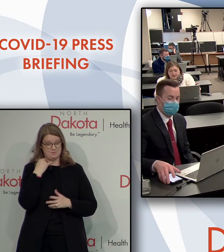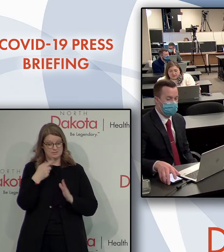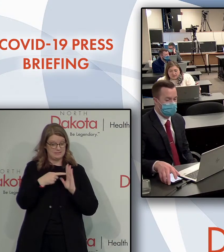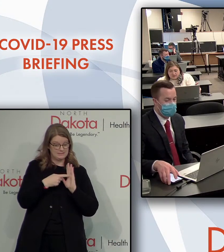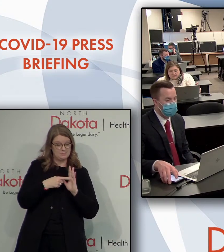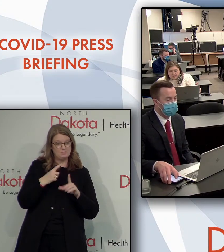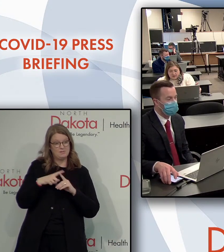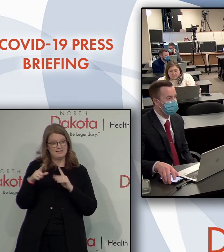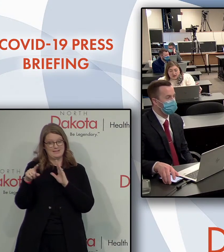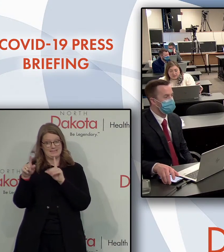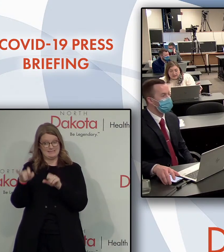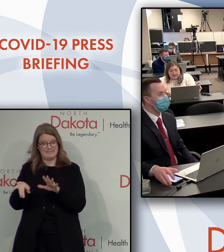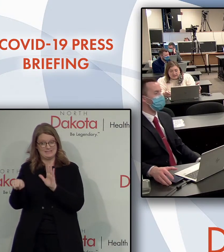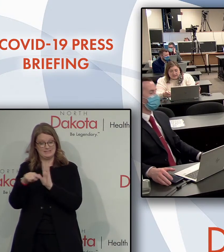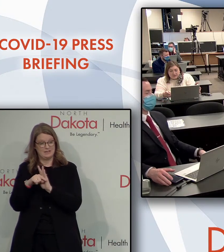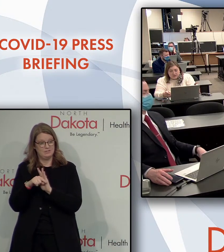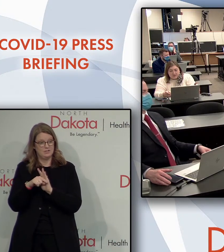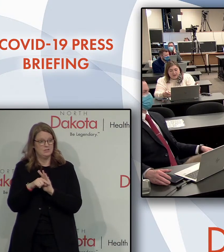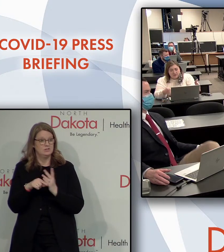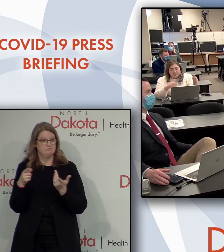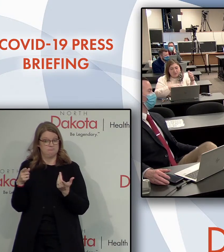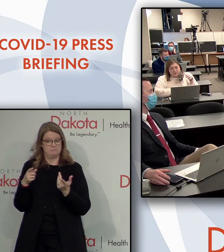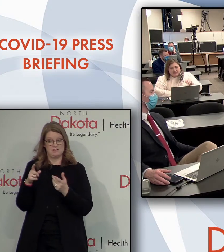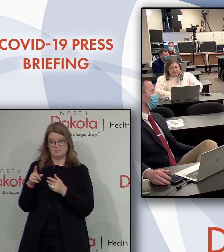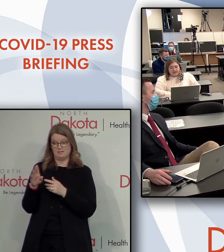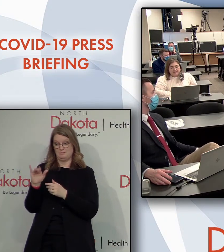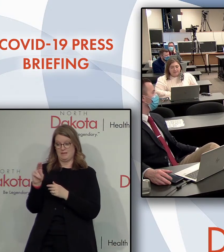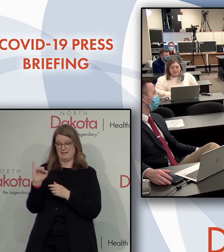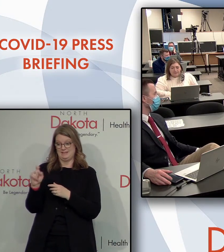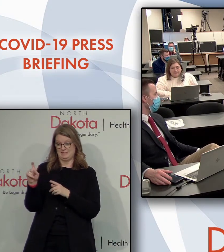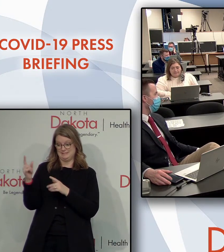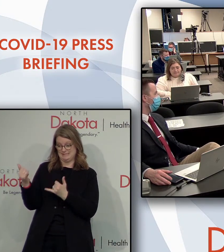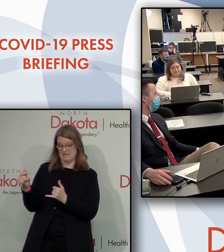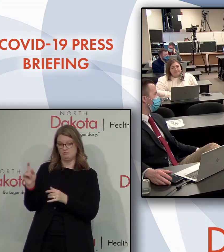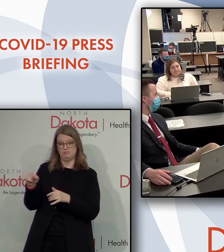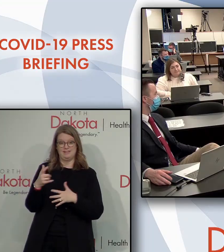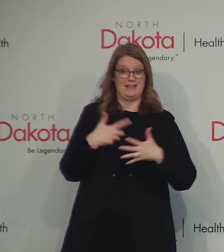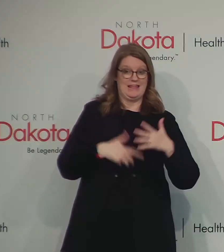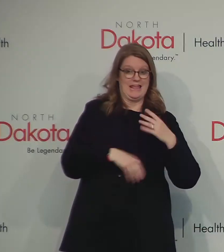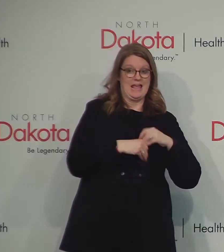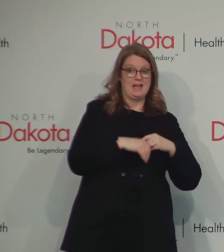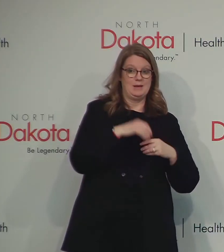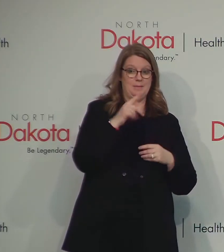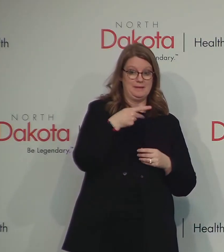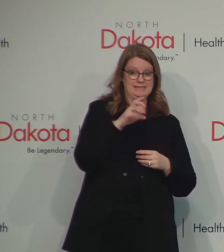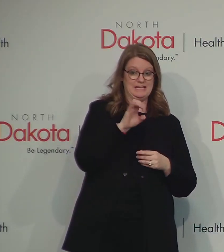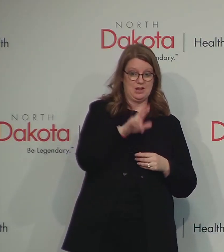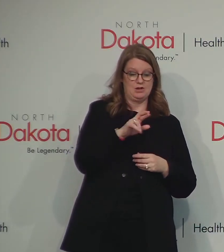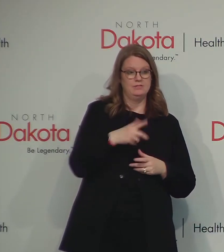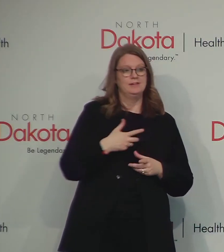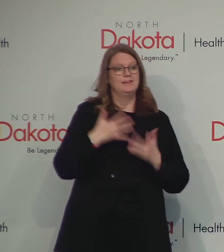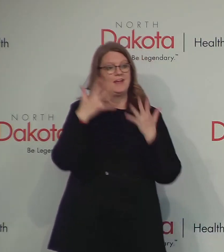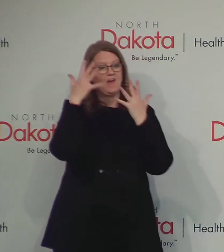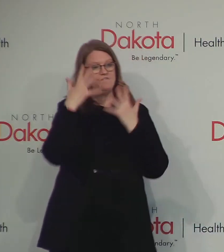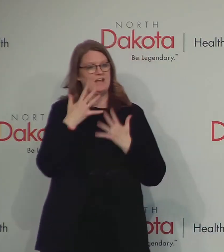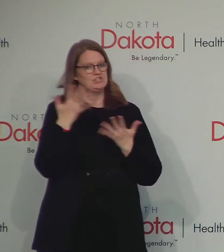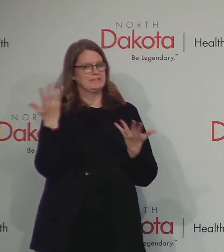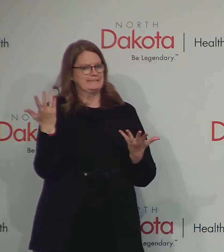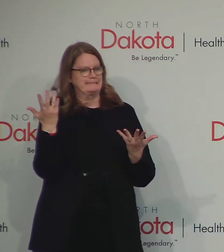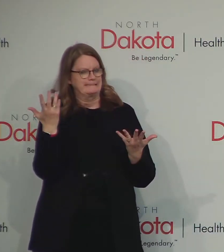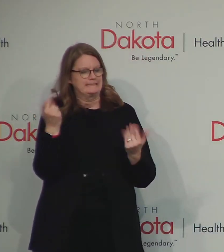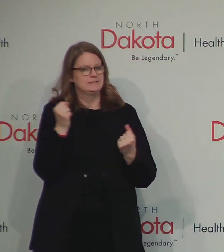negative, should they follow up on a Binax Now? Should they follow up with a PCR? So unfortunately, I don't know